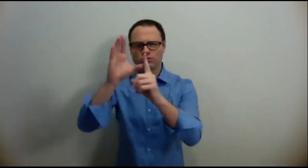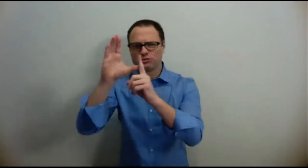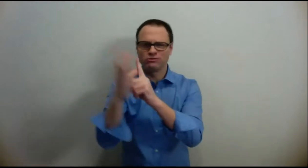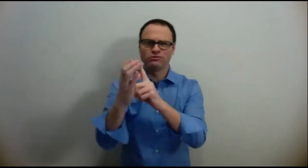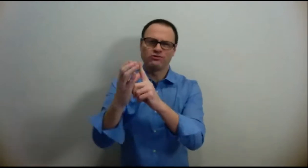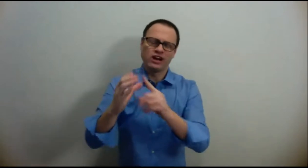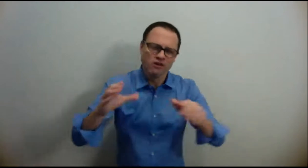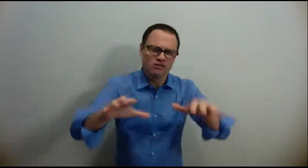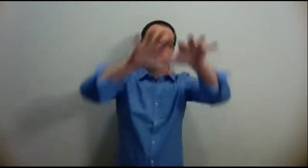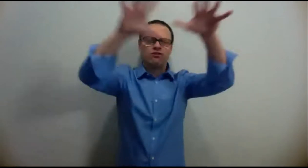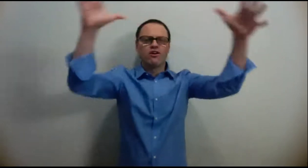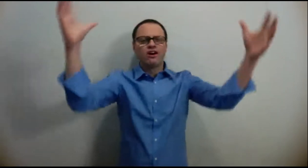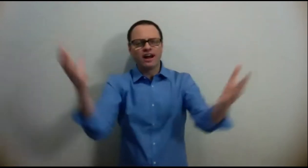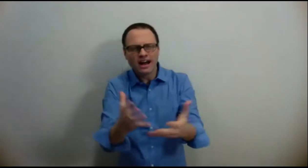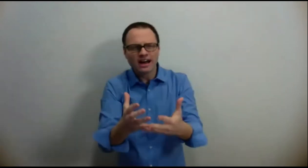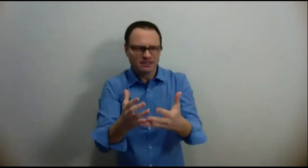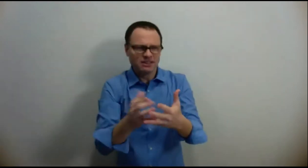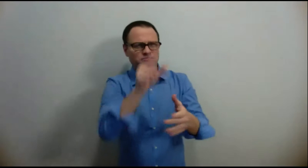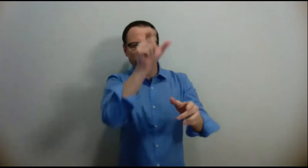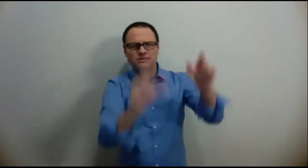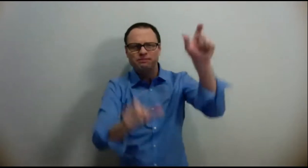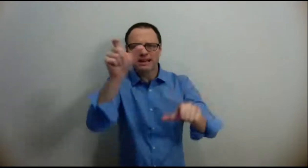Slovenian Association of the Deaf.